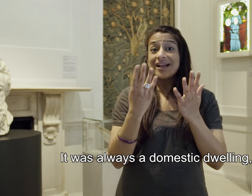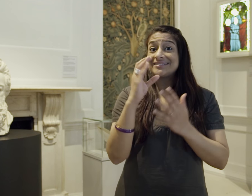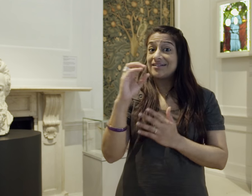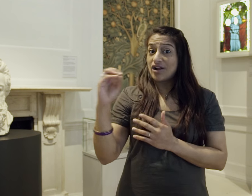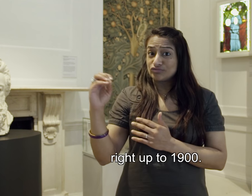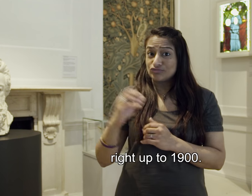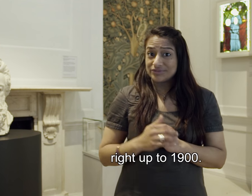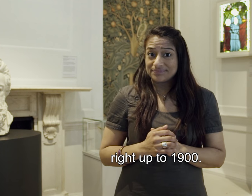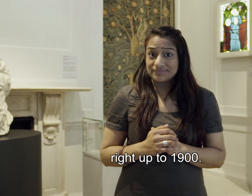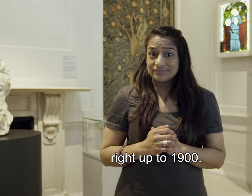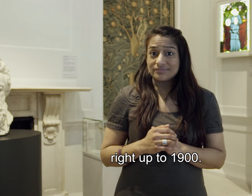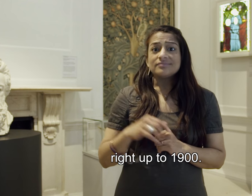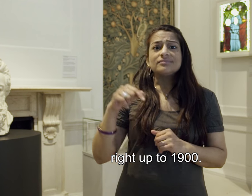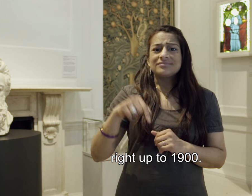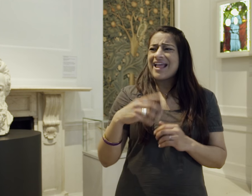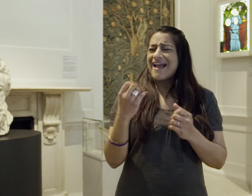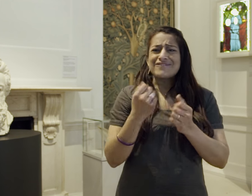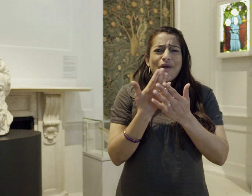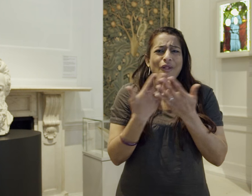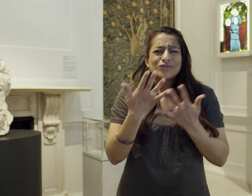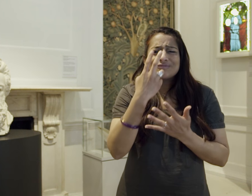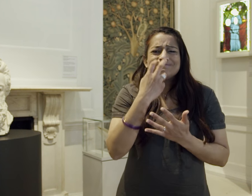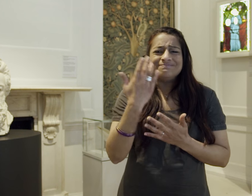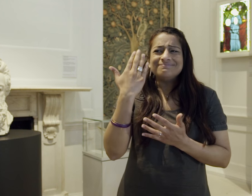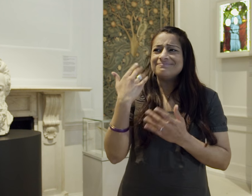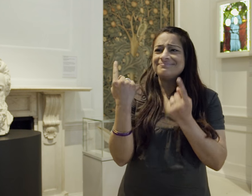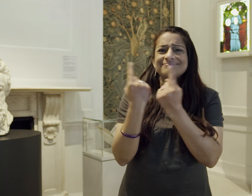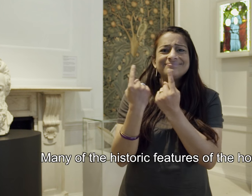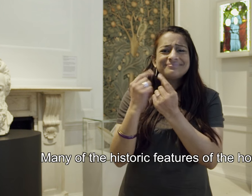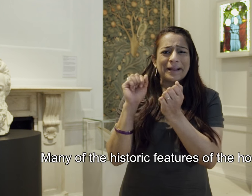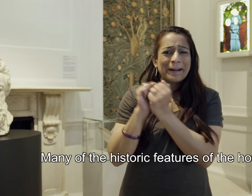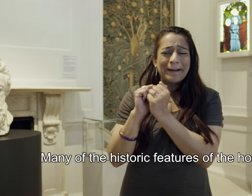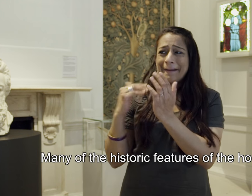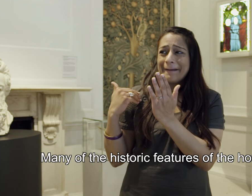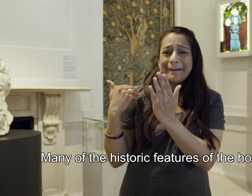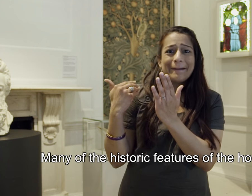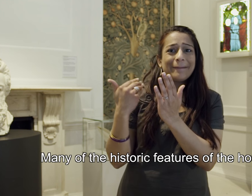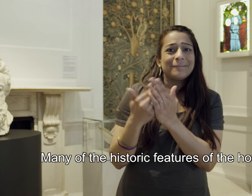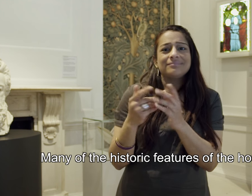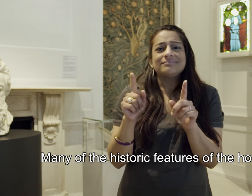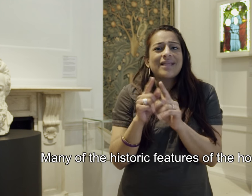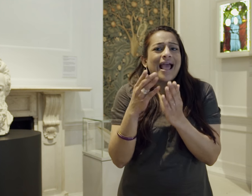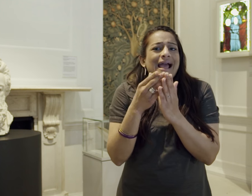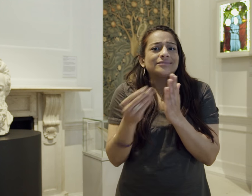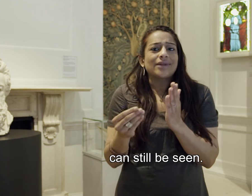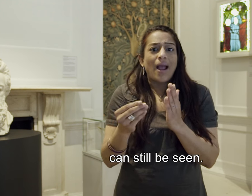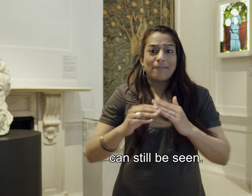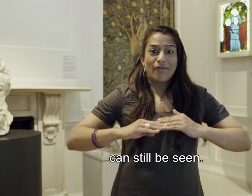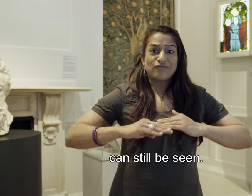right up to 1900 many of the historic features of the house can still be seen